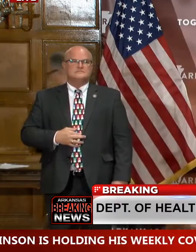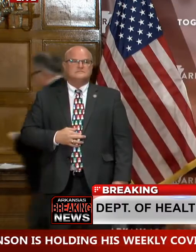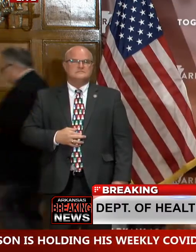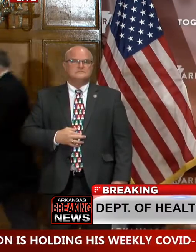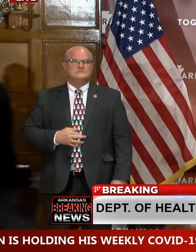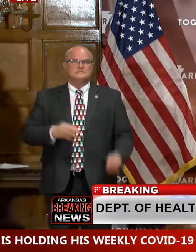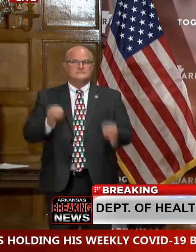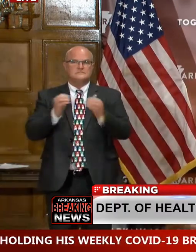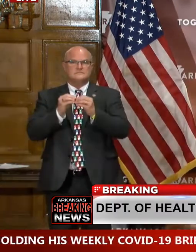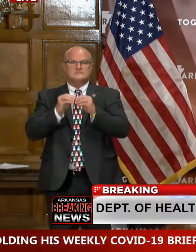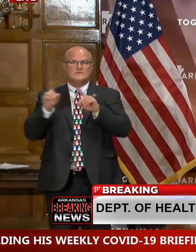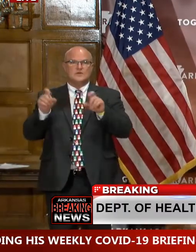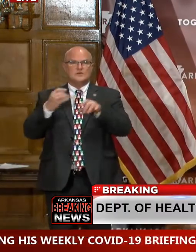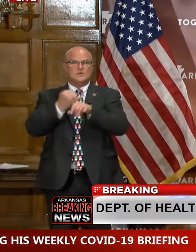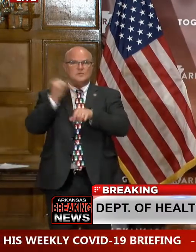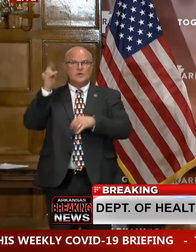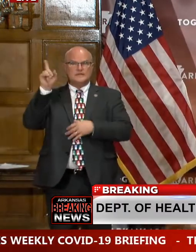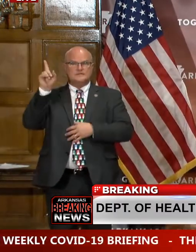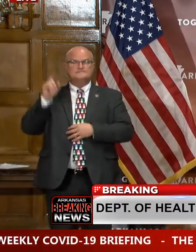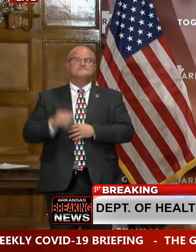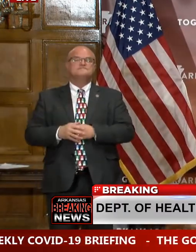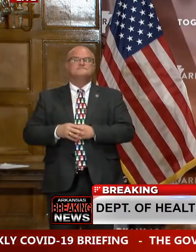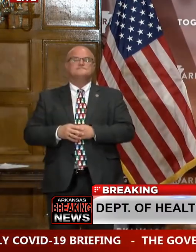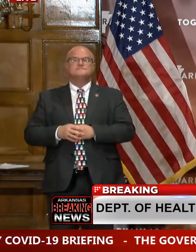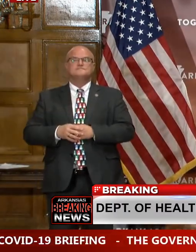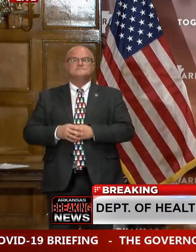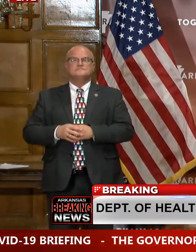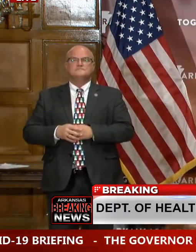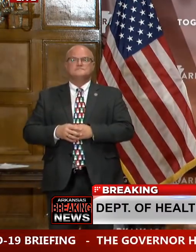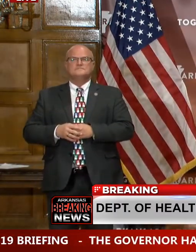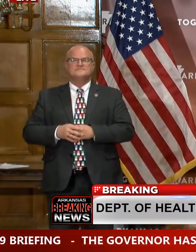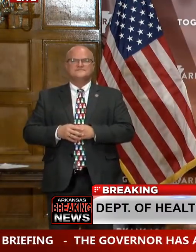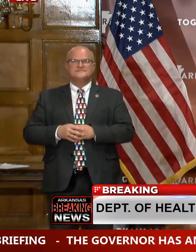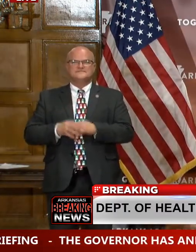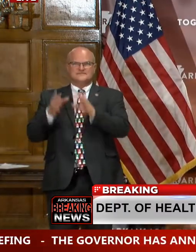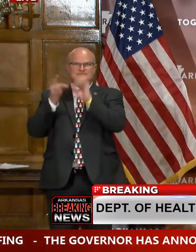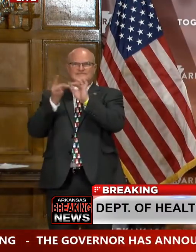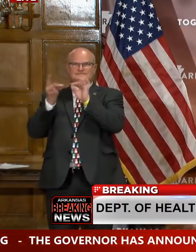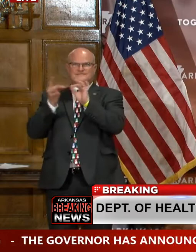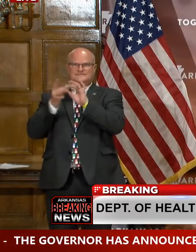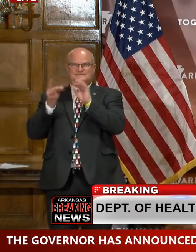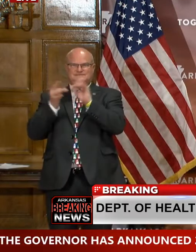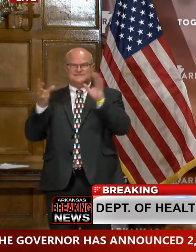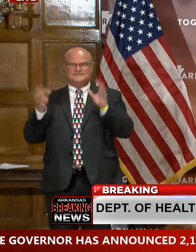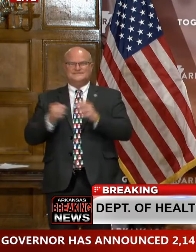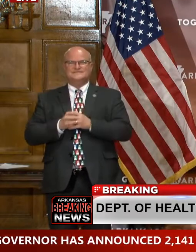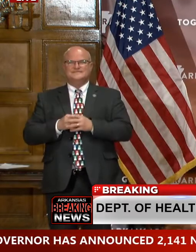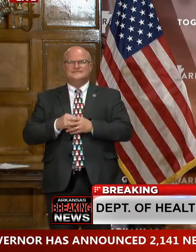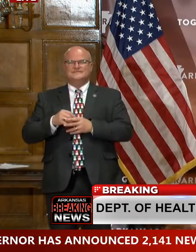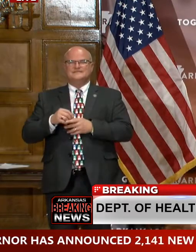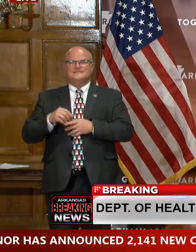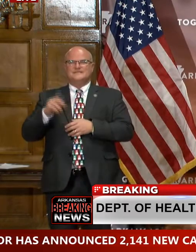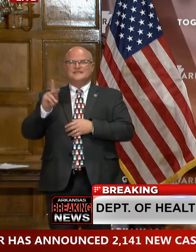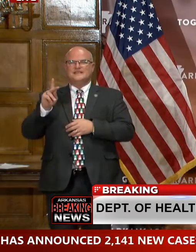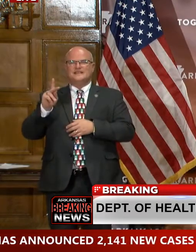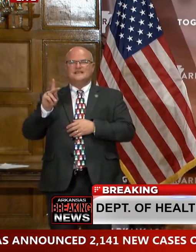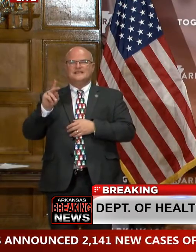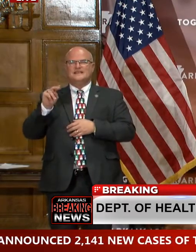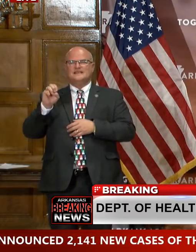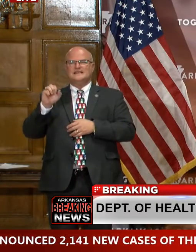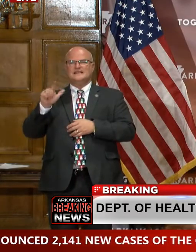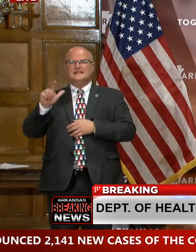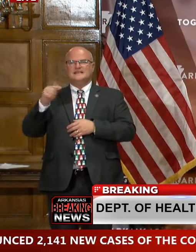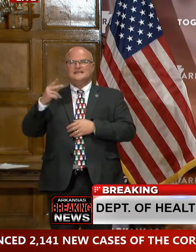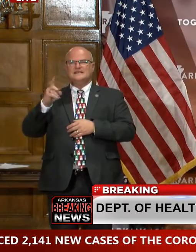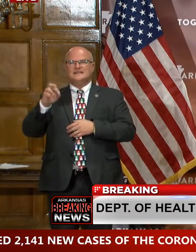Are there any questions remotely? Yes, Governor, good afternoon. It's Neil Gladner at KZNG in Hot Springs. Last